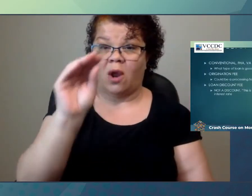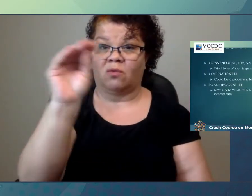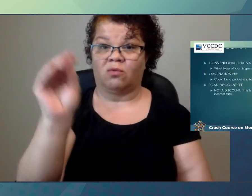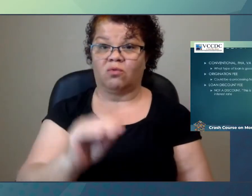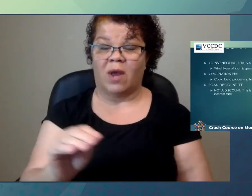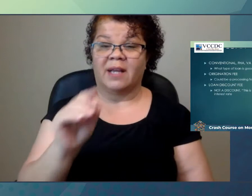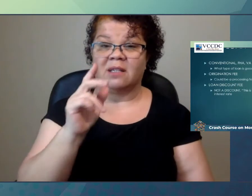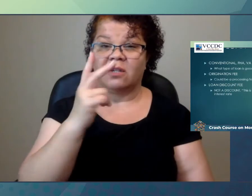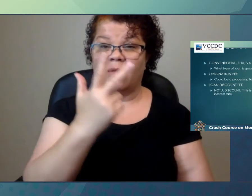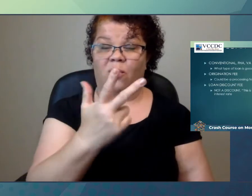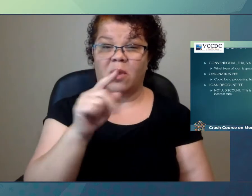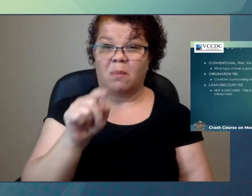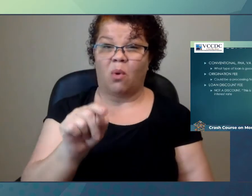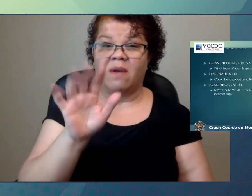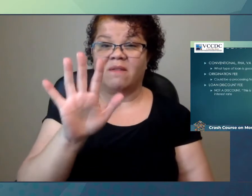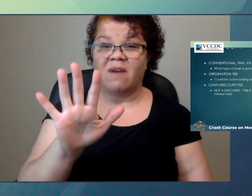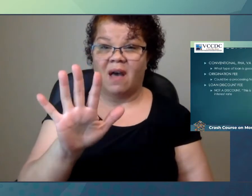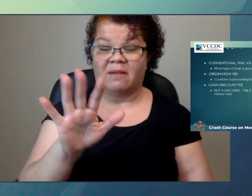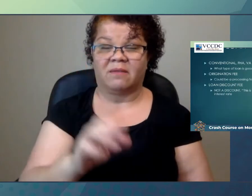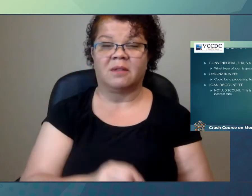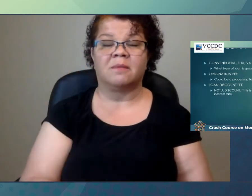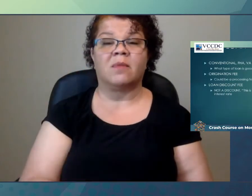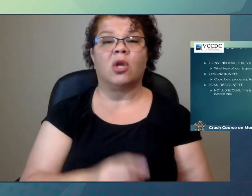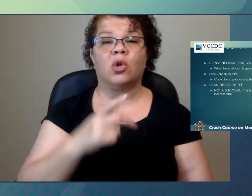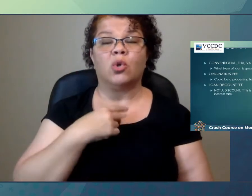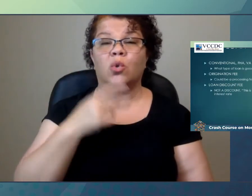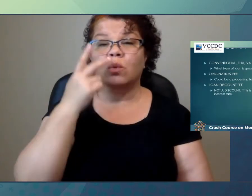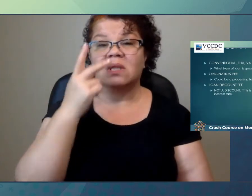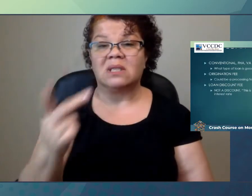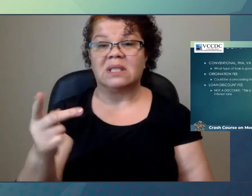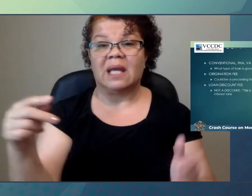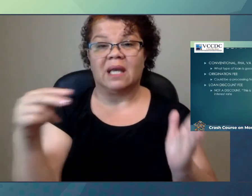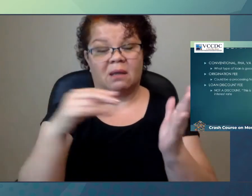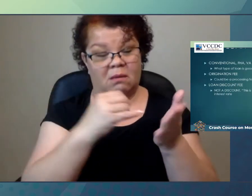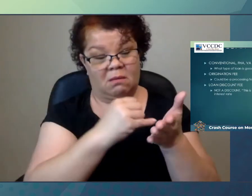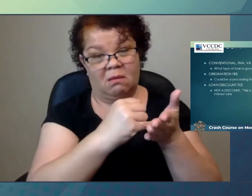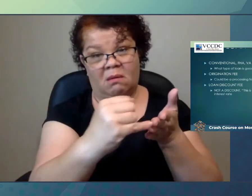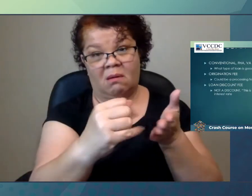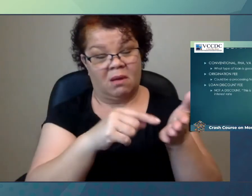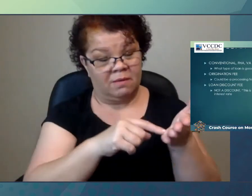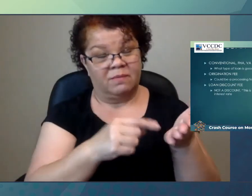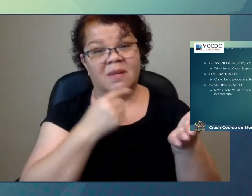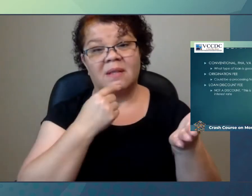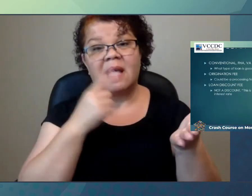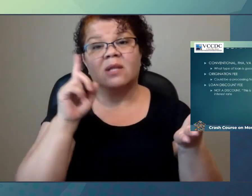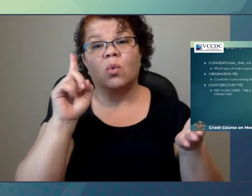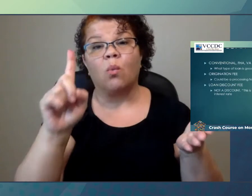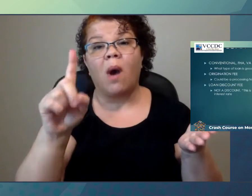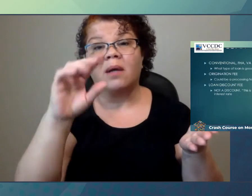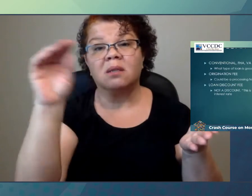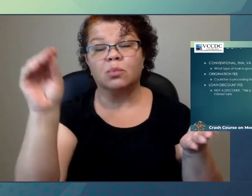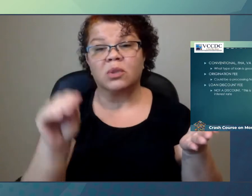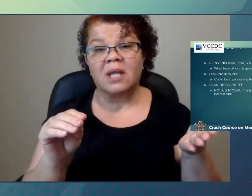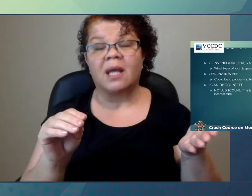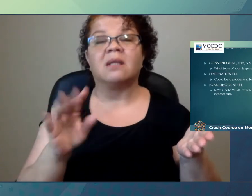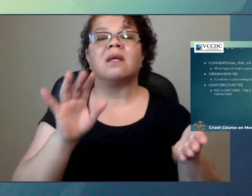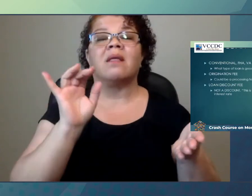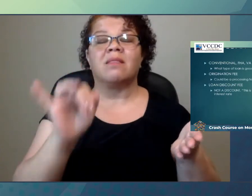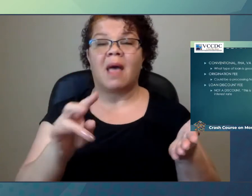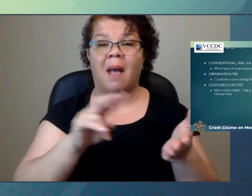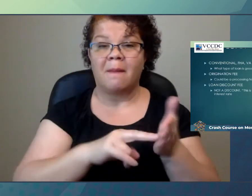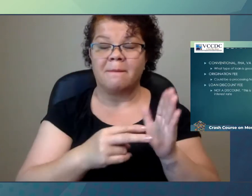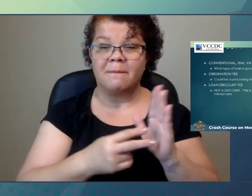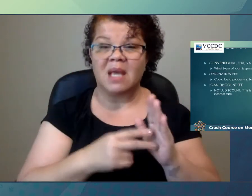3.5%, and you see a loan discount fee of 1%, that means that you